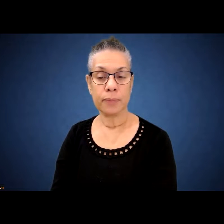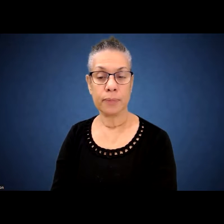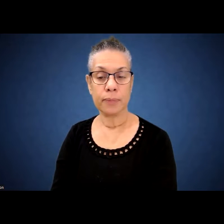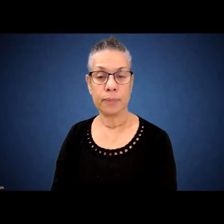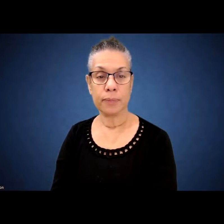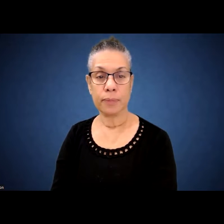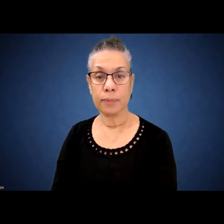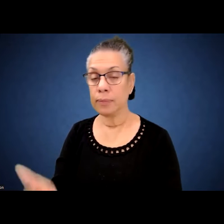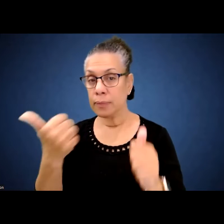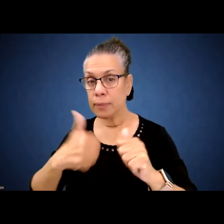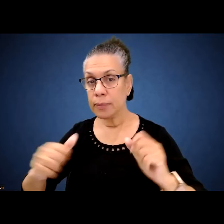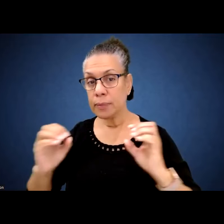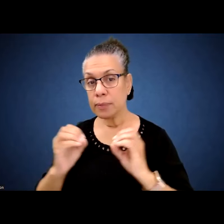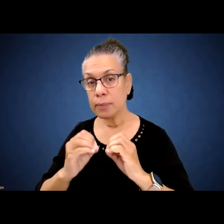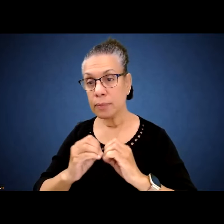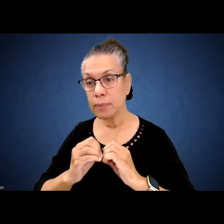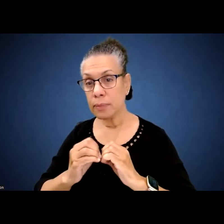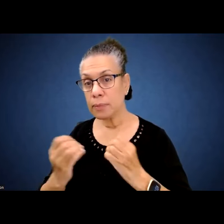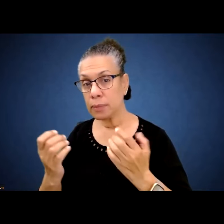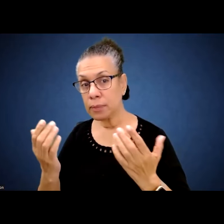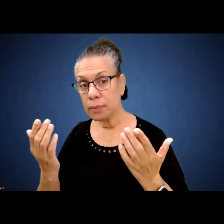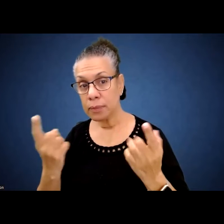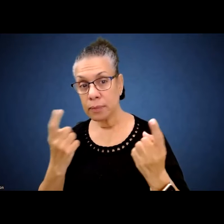Is there any more?